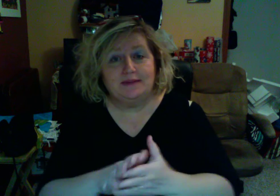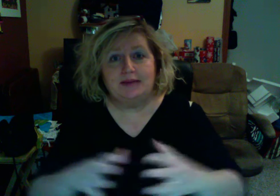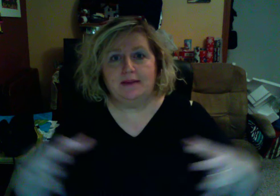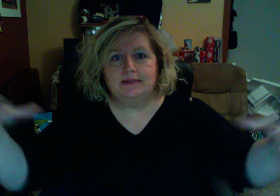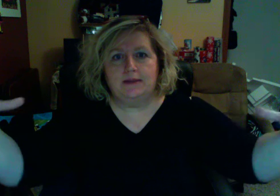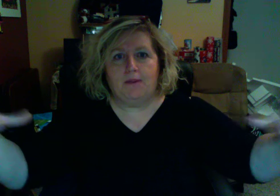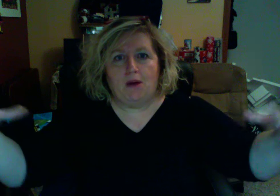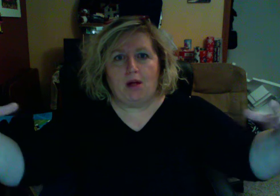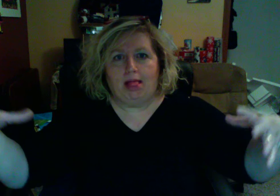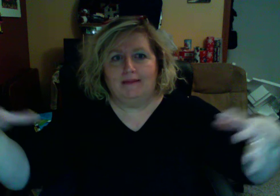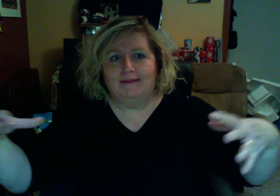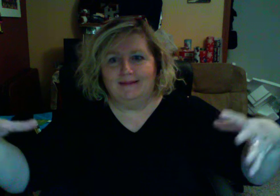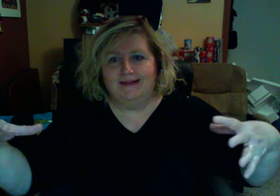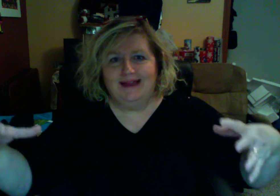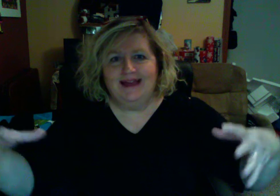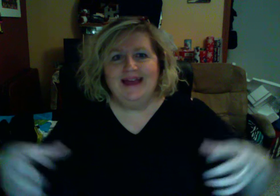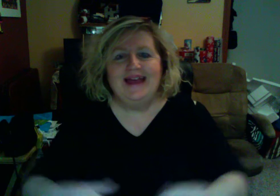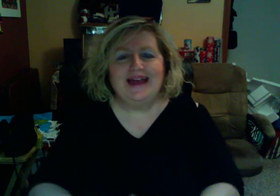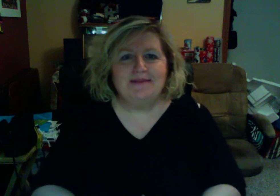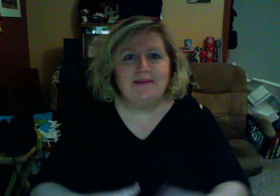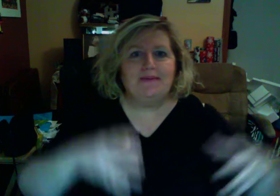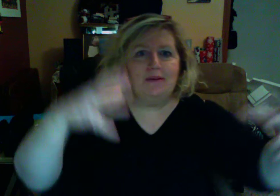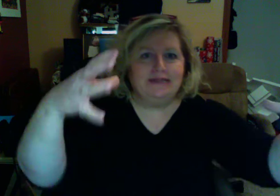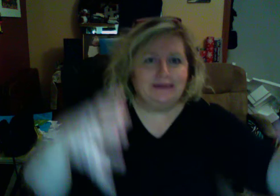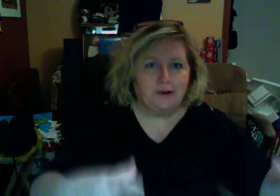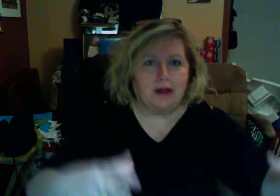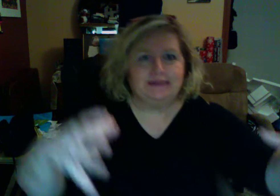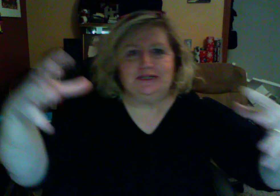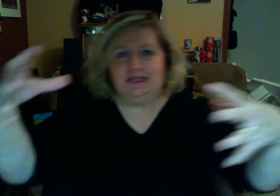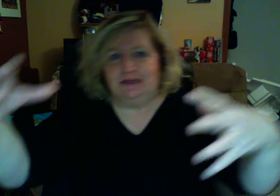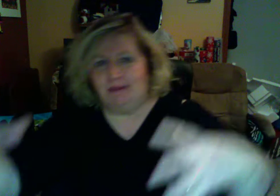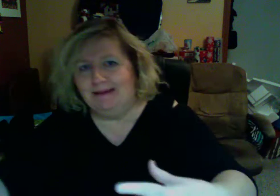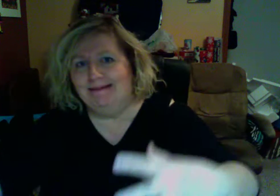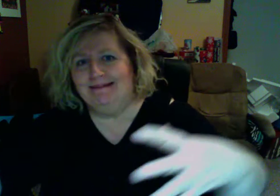sometimes the ball, and it might be bouncing across the gym.